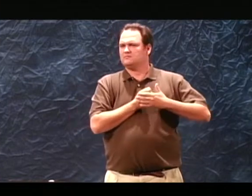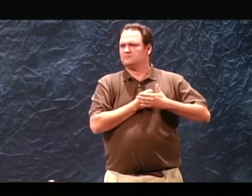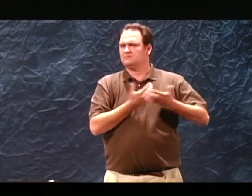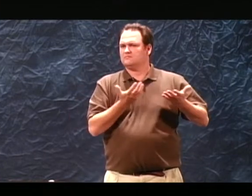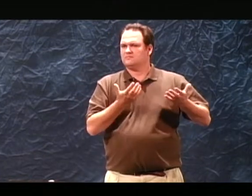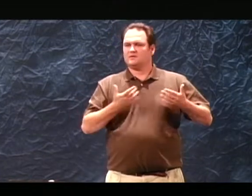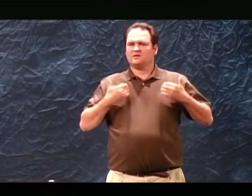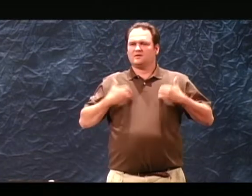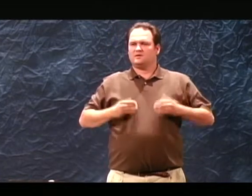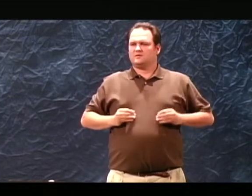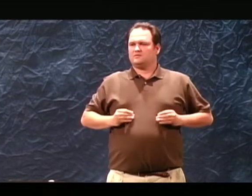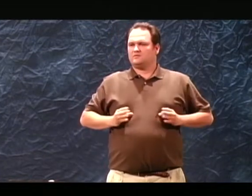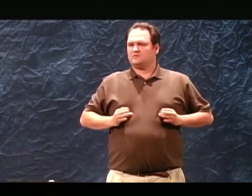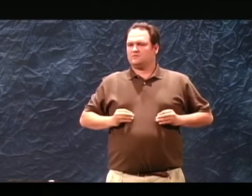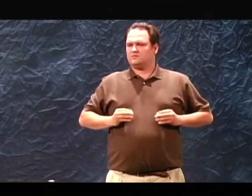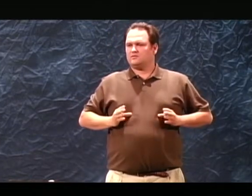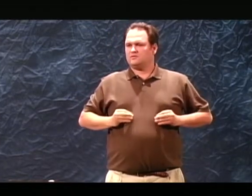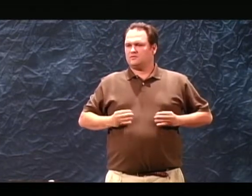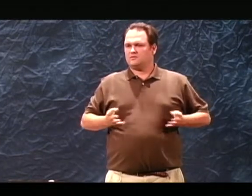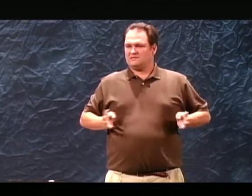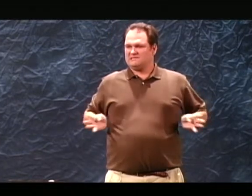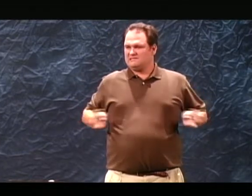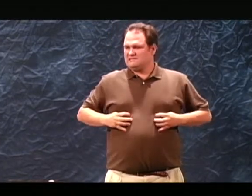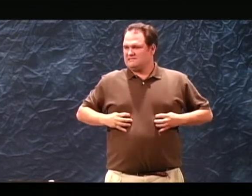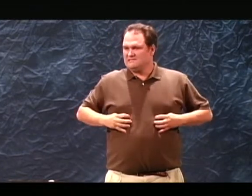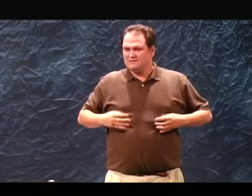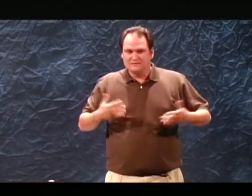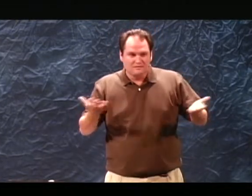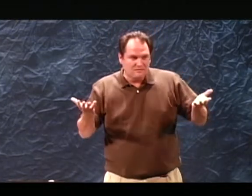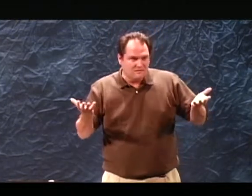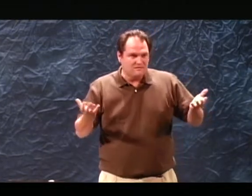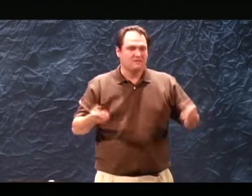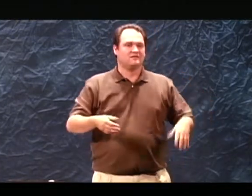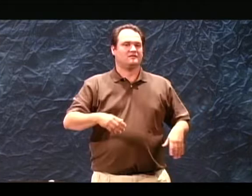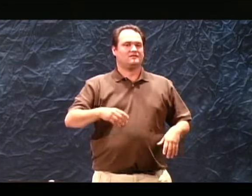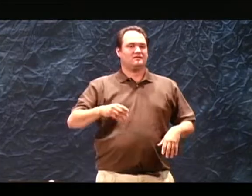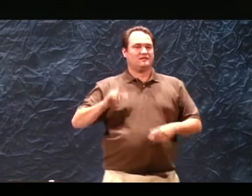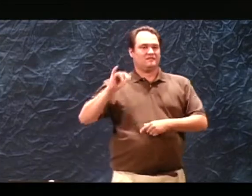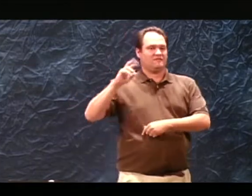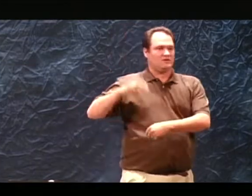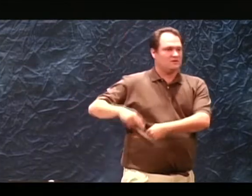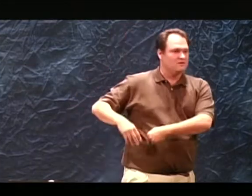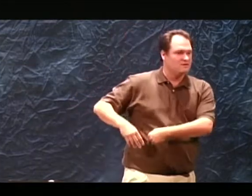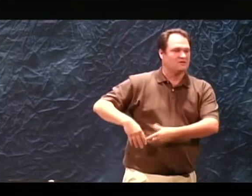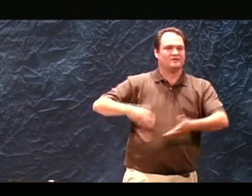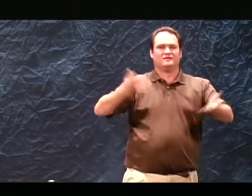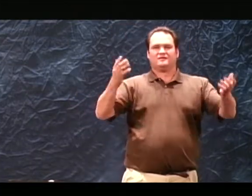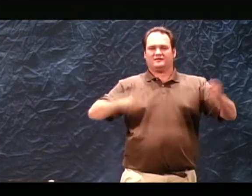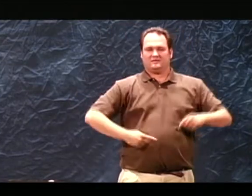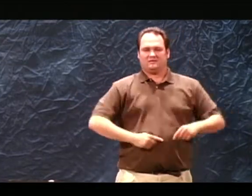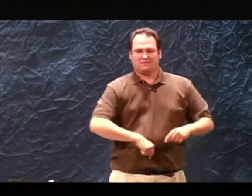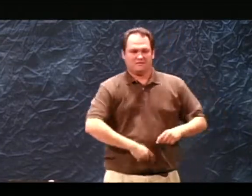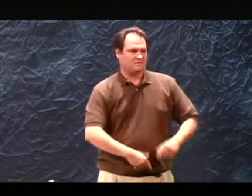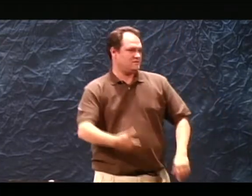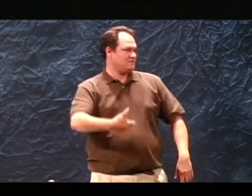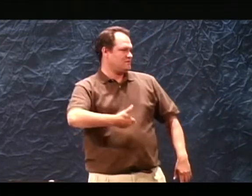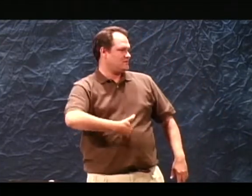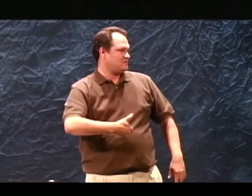i have the heart beating with inside it's not only is everything you see outwardly but i have internal